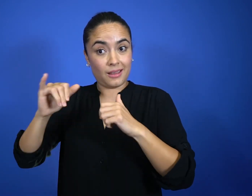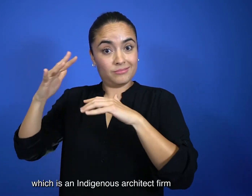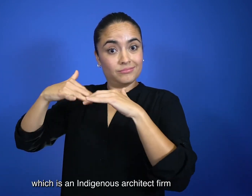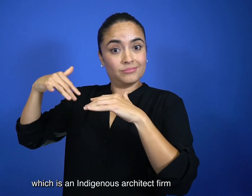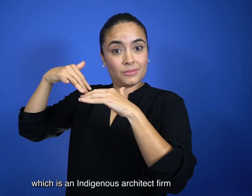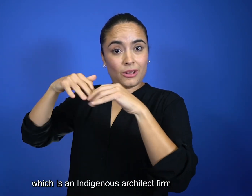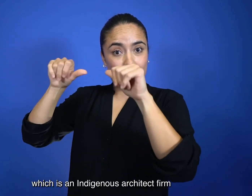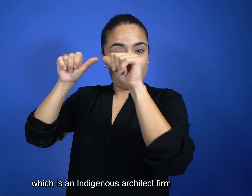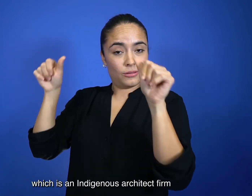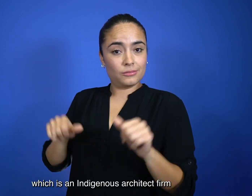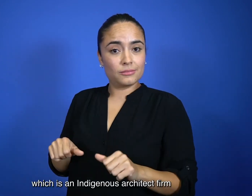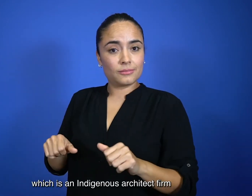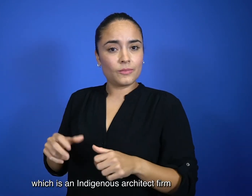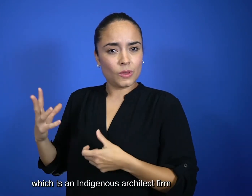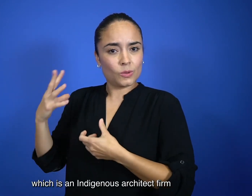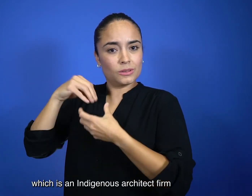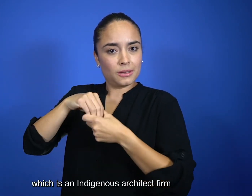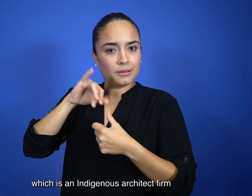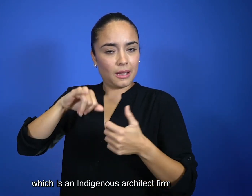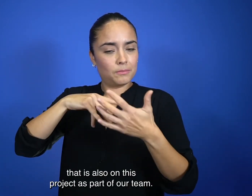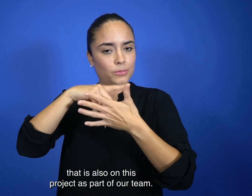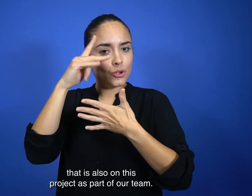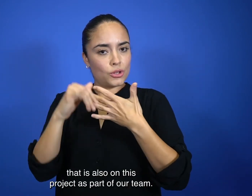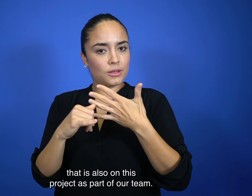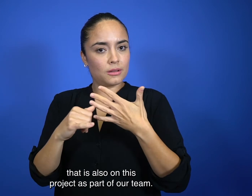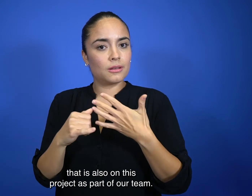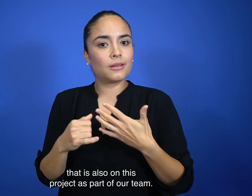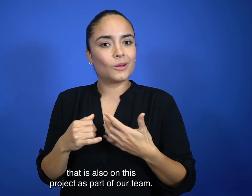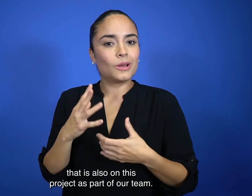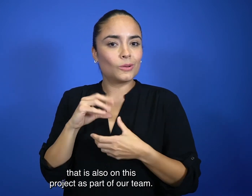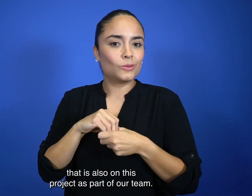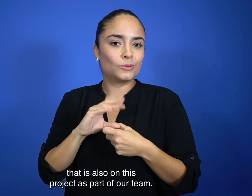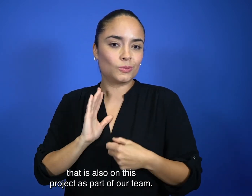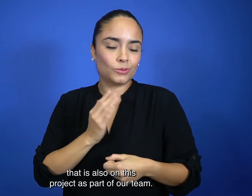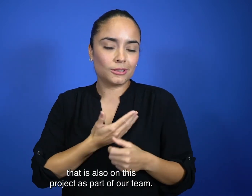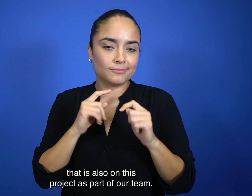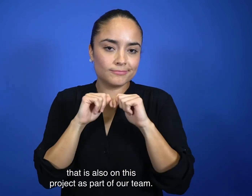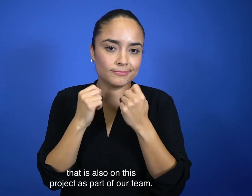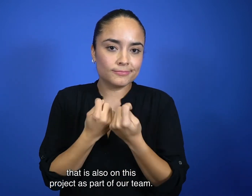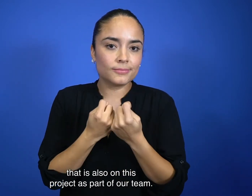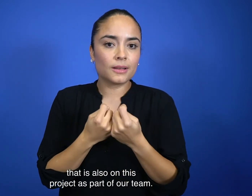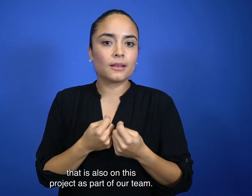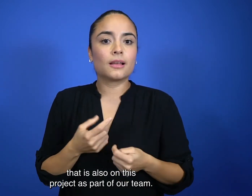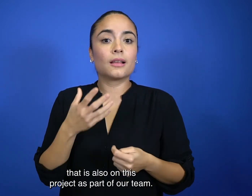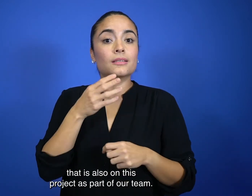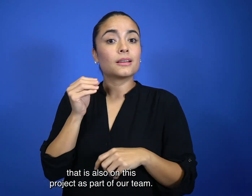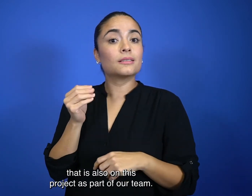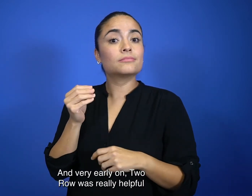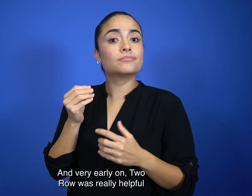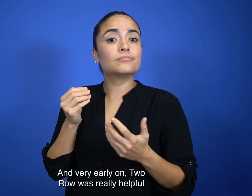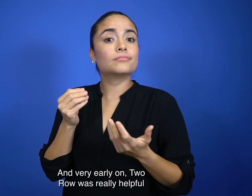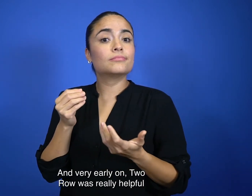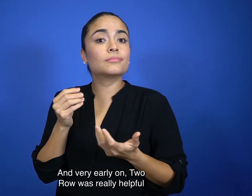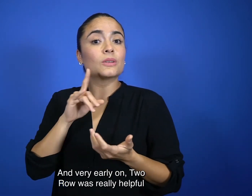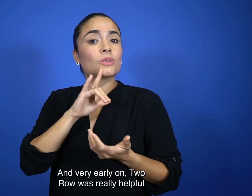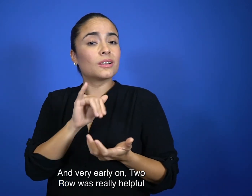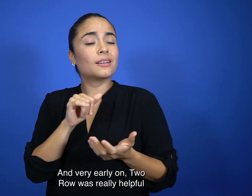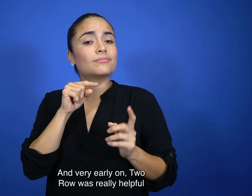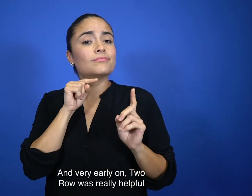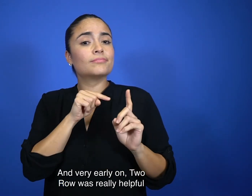which is an Indigenous architect firm that is also on this project as part of our team. And